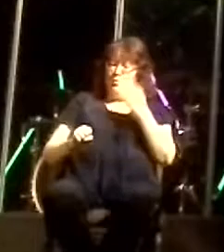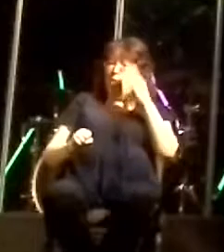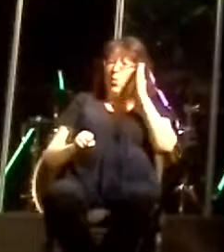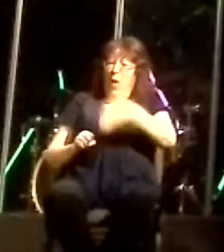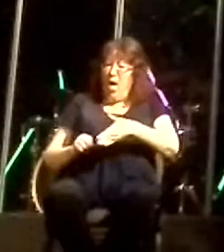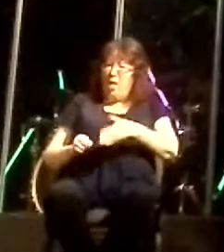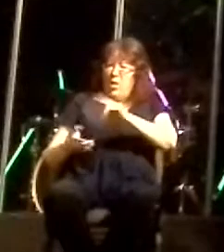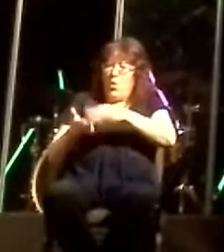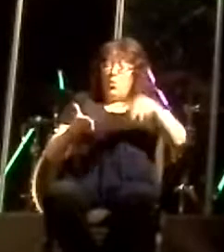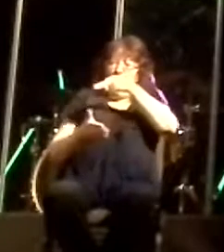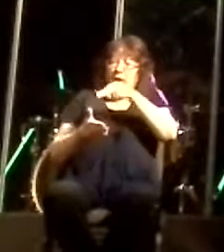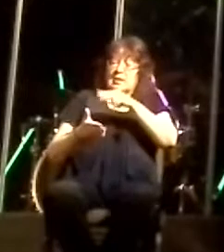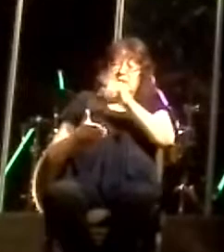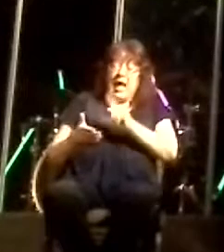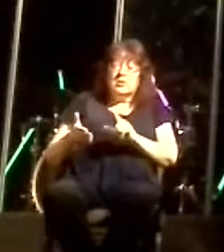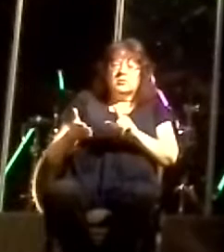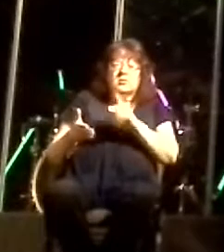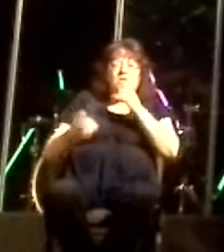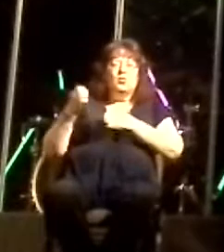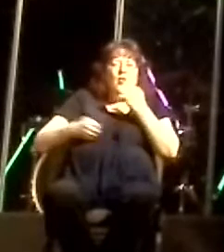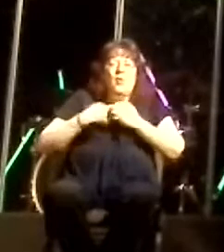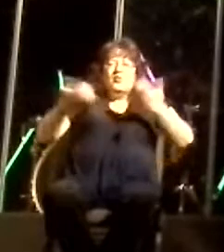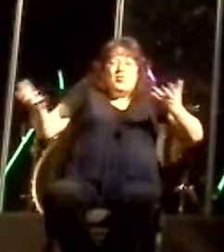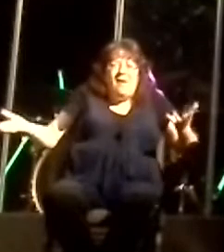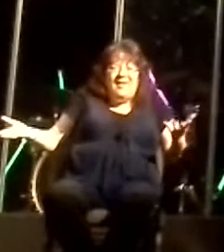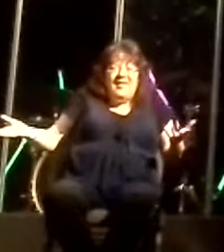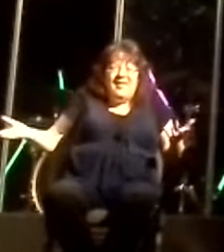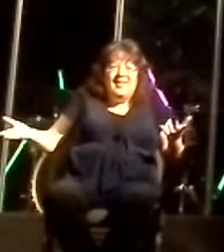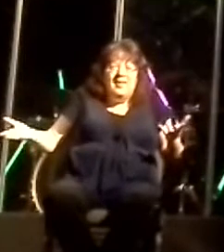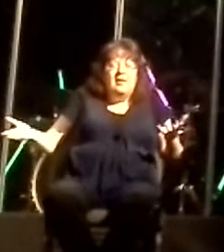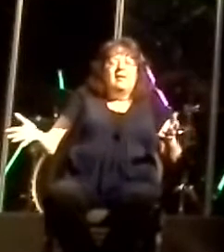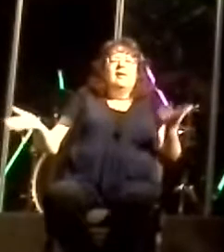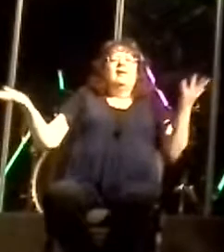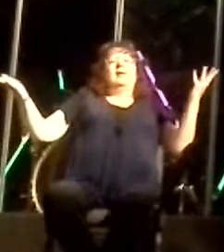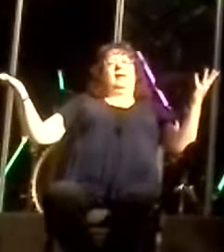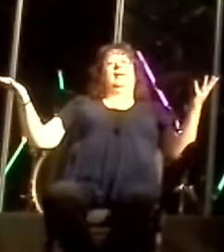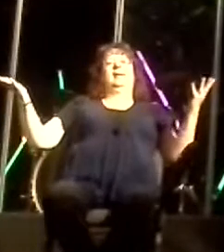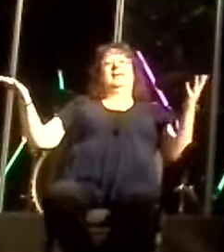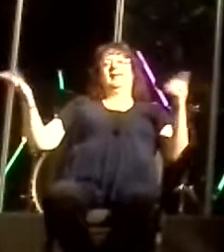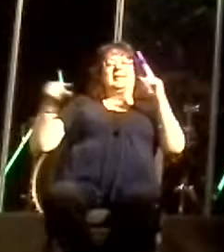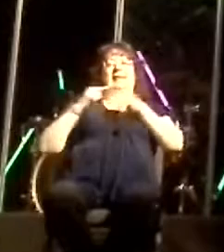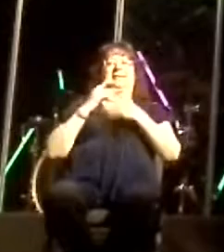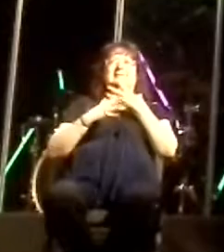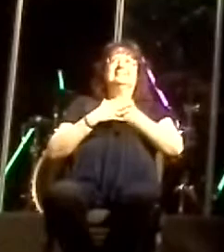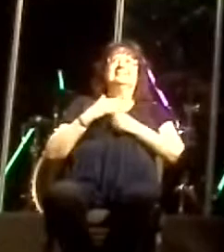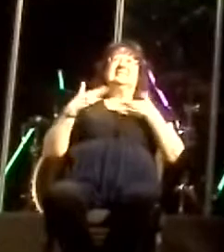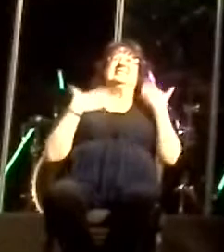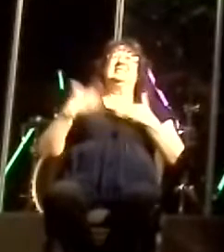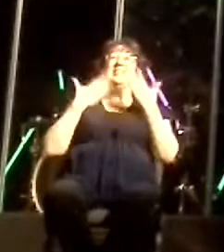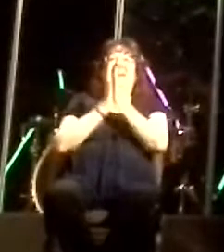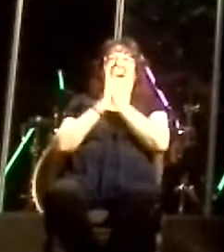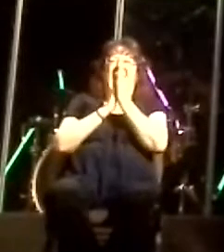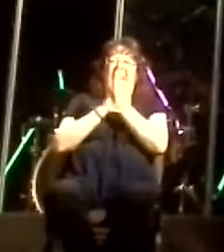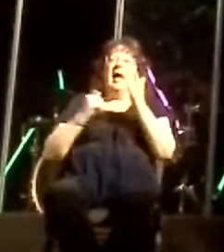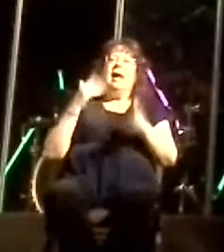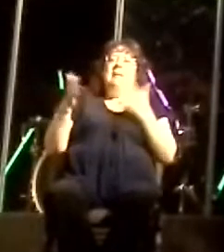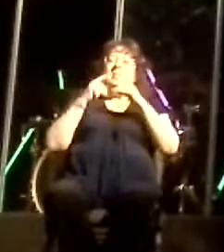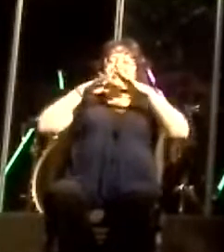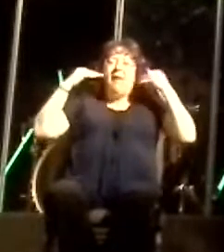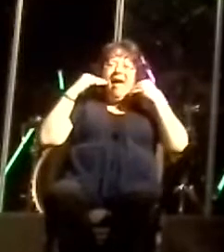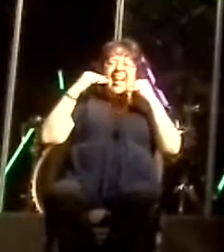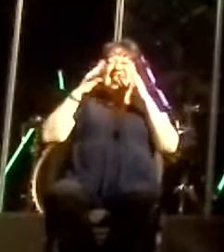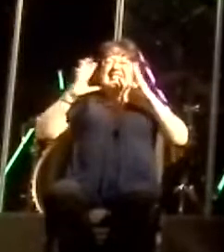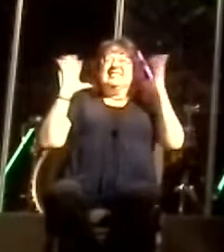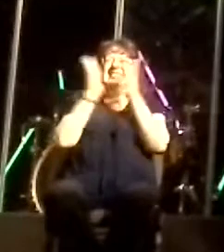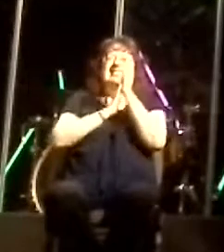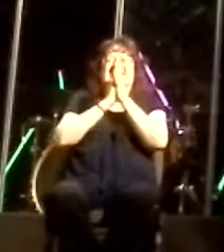raise Lazarus from the dead, what would your emotions be? You might not be able to contain the joy. You might be smiling from